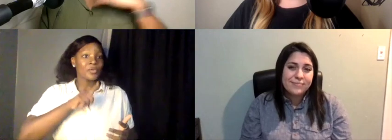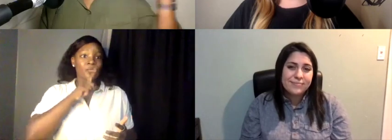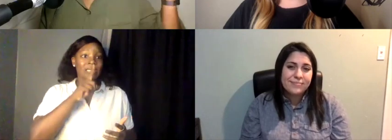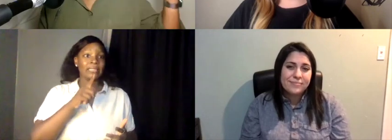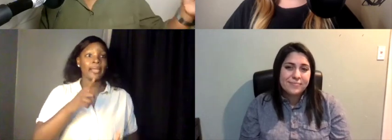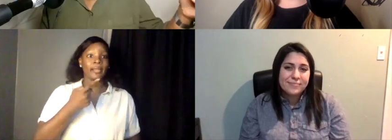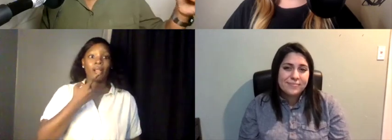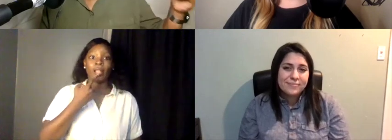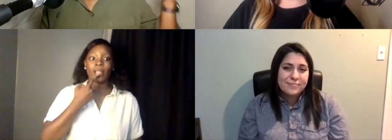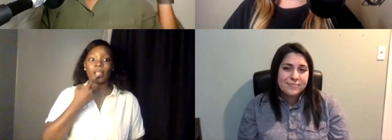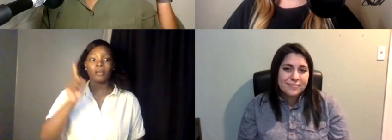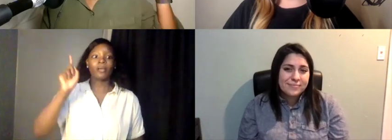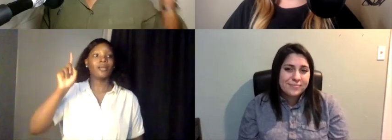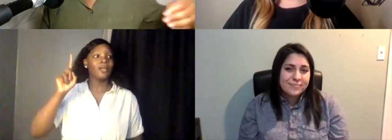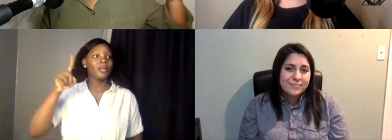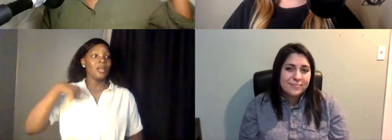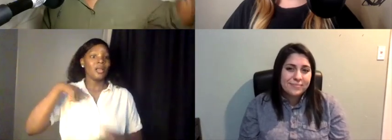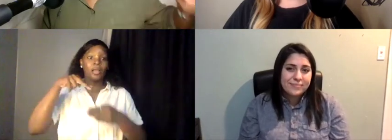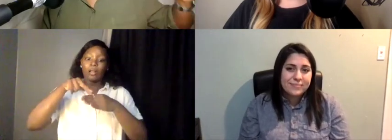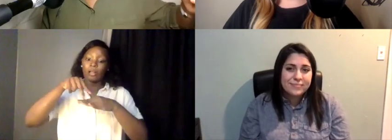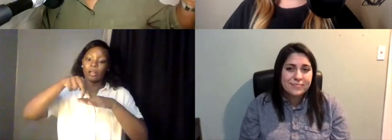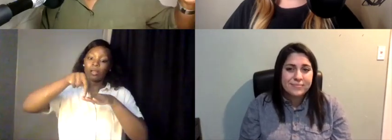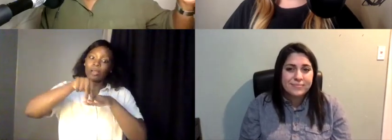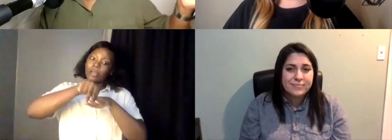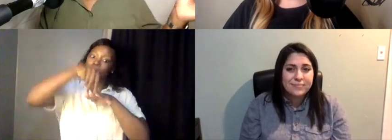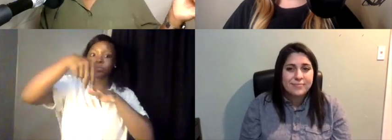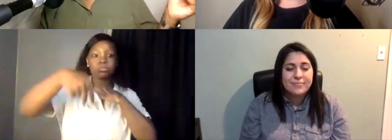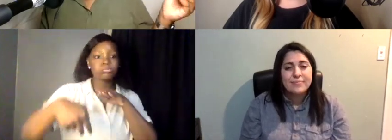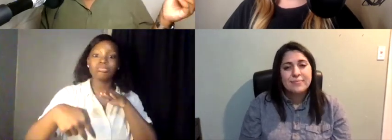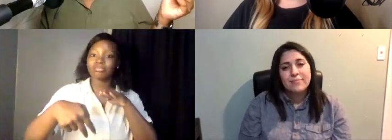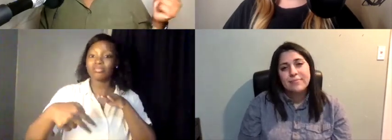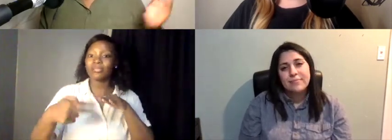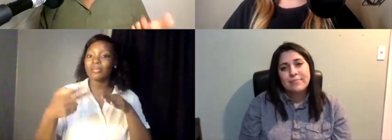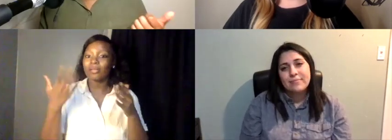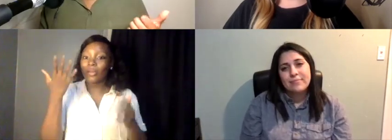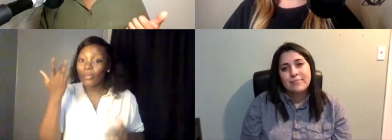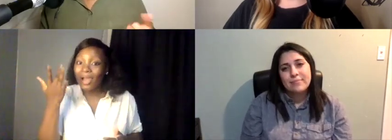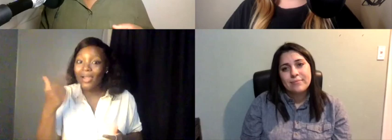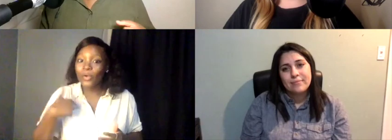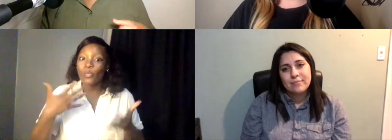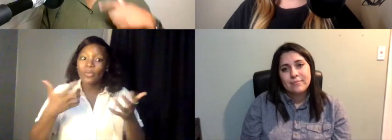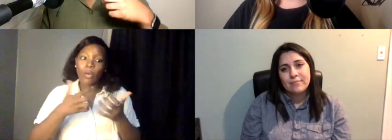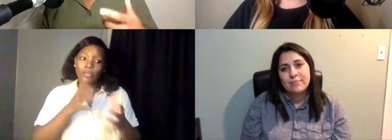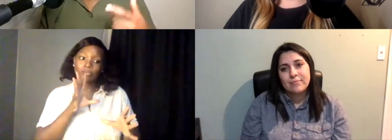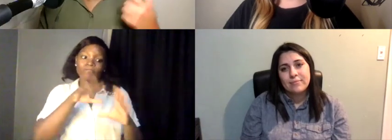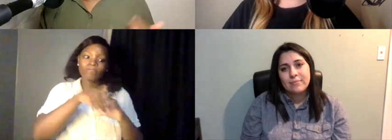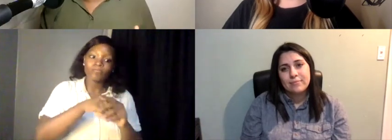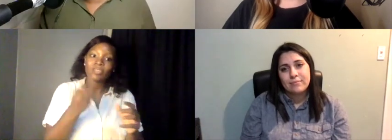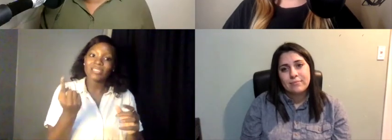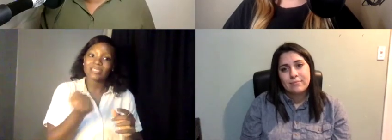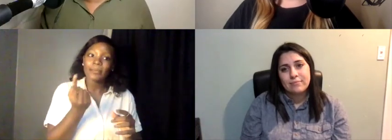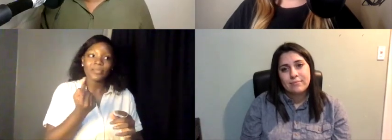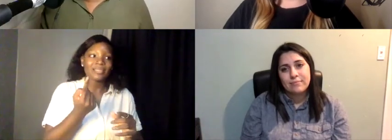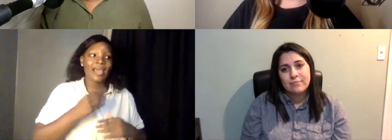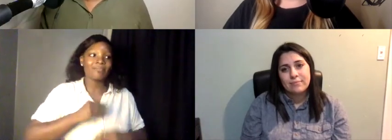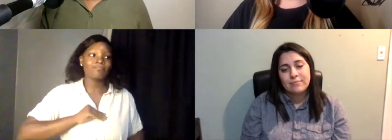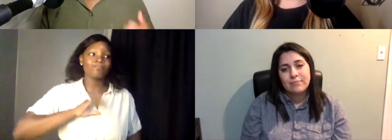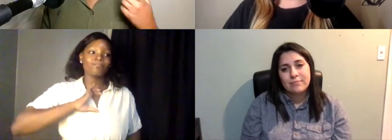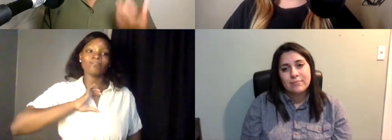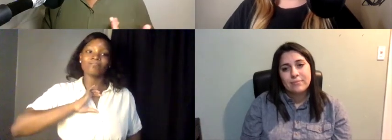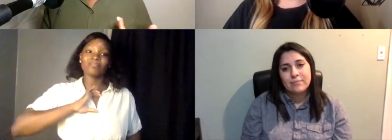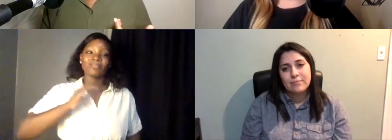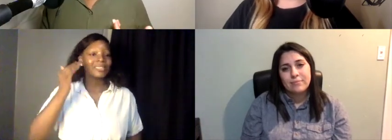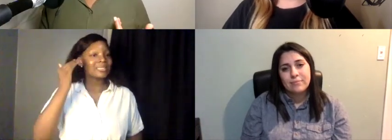doing what we want to do because this is just what is fulfilling for us. Right. Yeah. It's not because this is going to lead to a great networking opportunity.